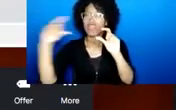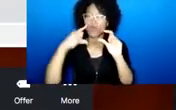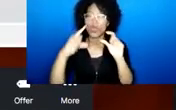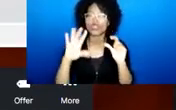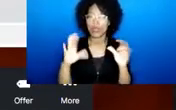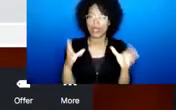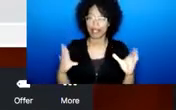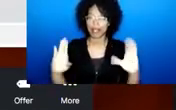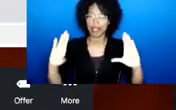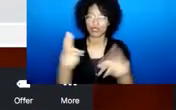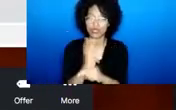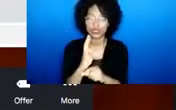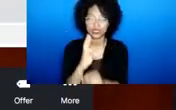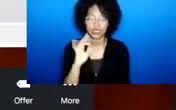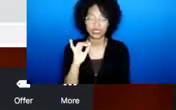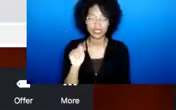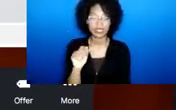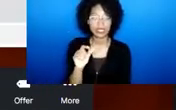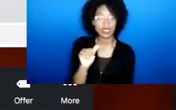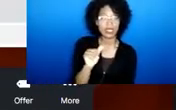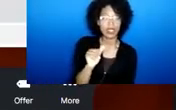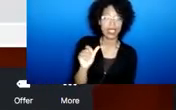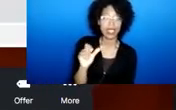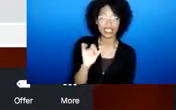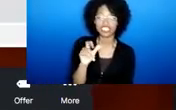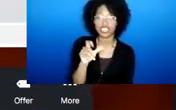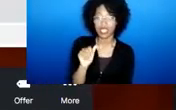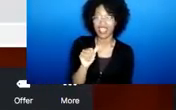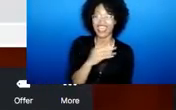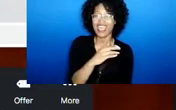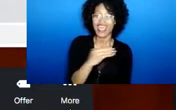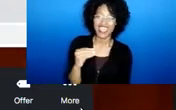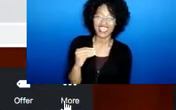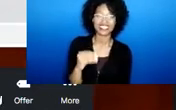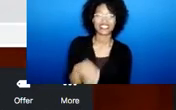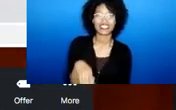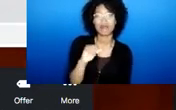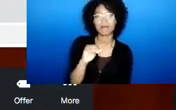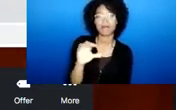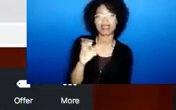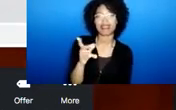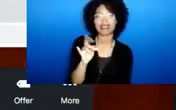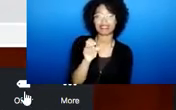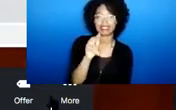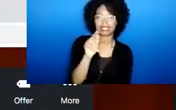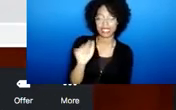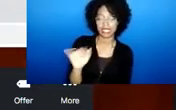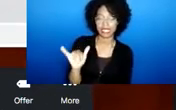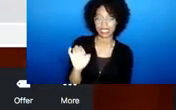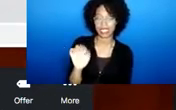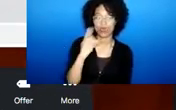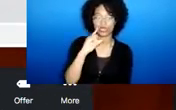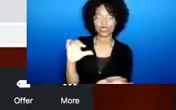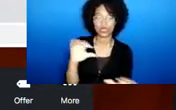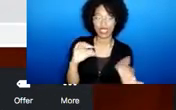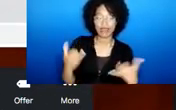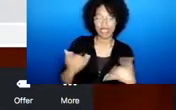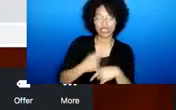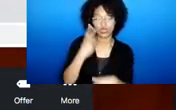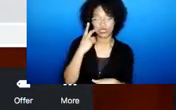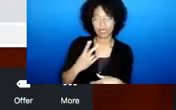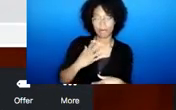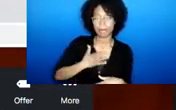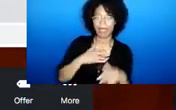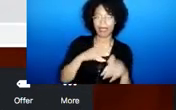So Asia and Mackenzie will do that now, and you'll see that my view slightly changed. I now have more icons available to